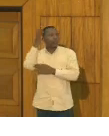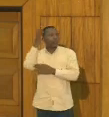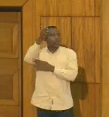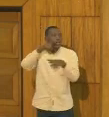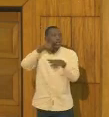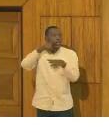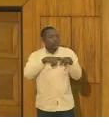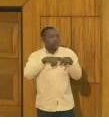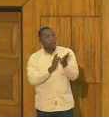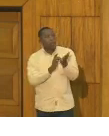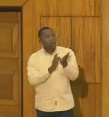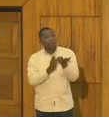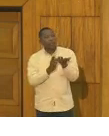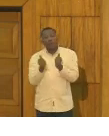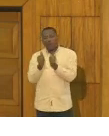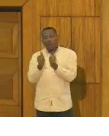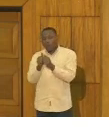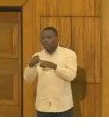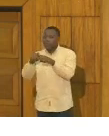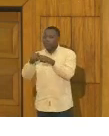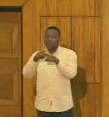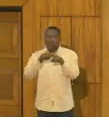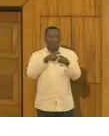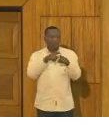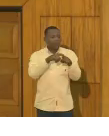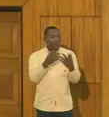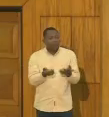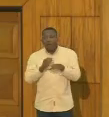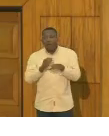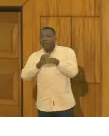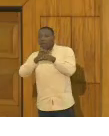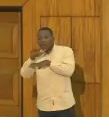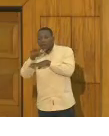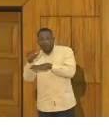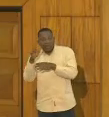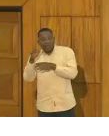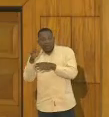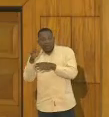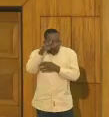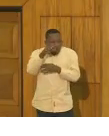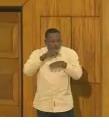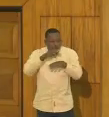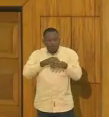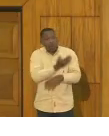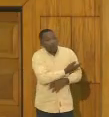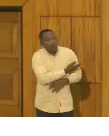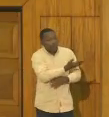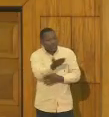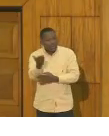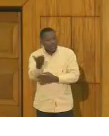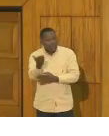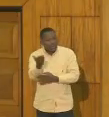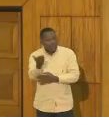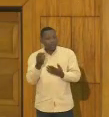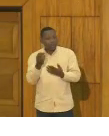characteristics with outcomes ranging from the impact scores of these characteristics and the acceptability ratings of the